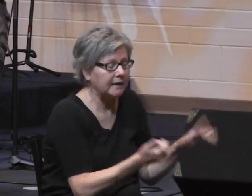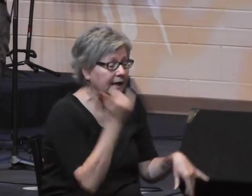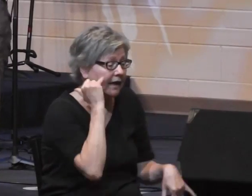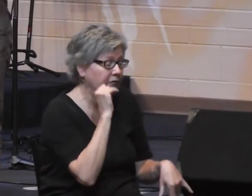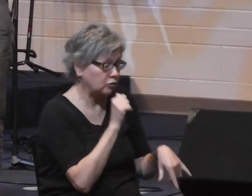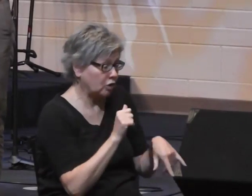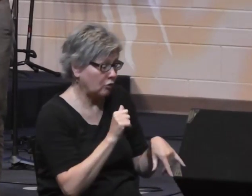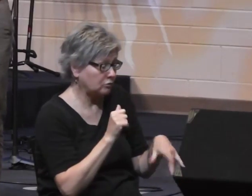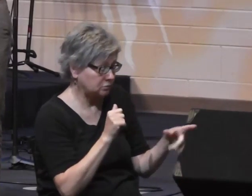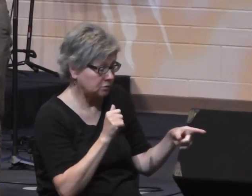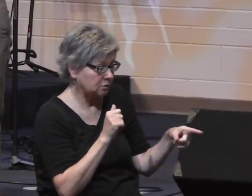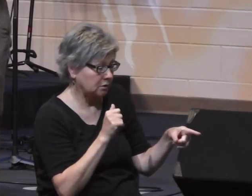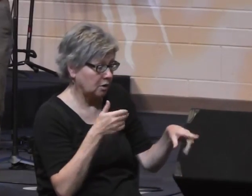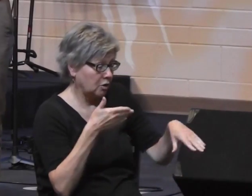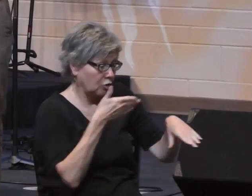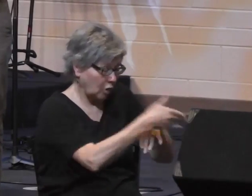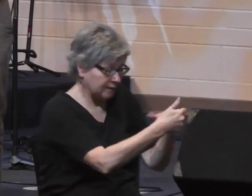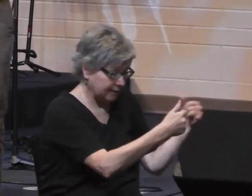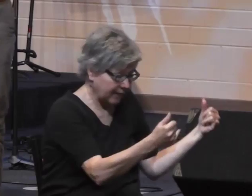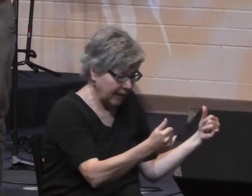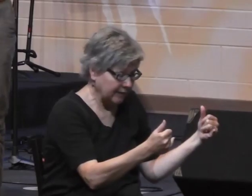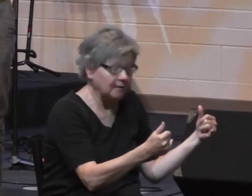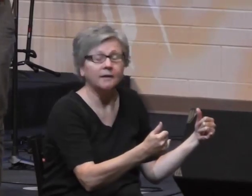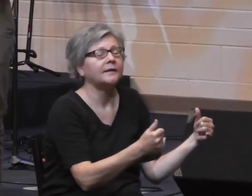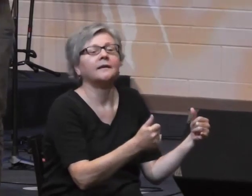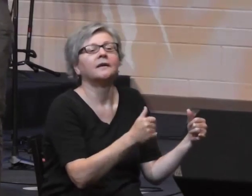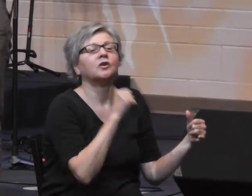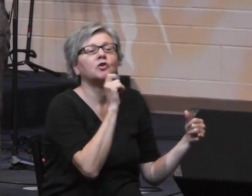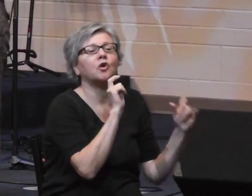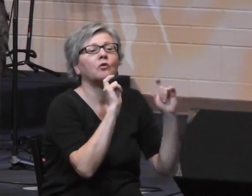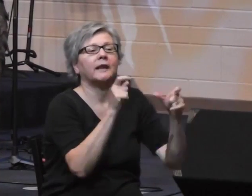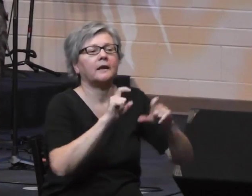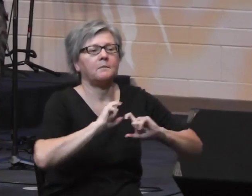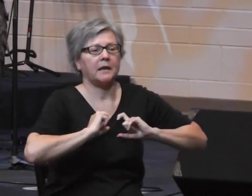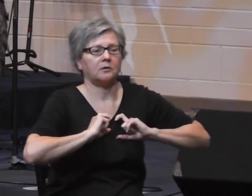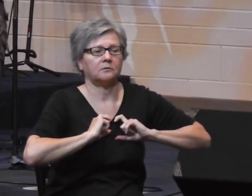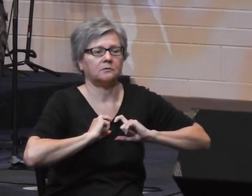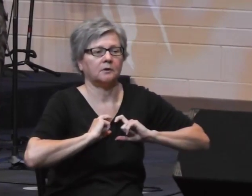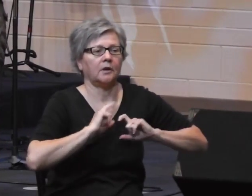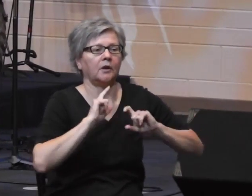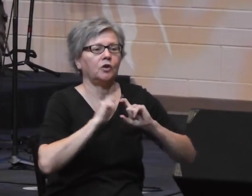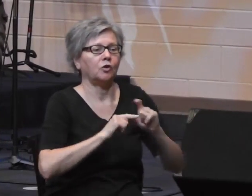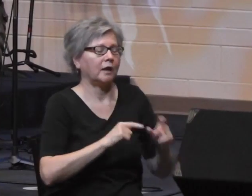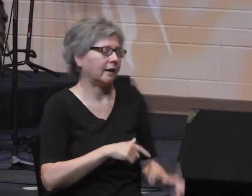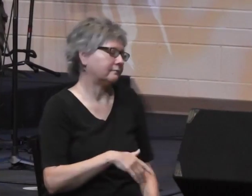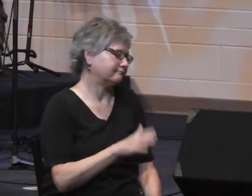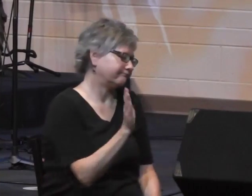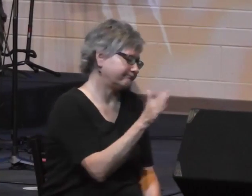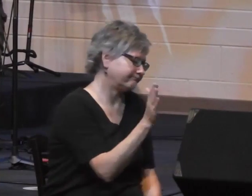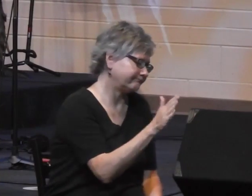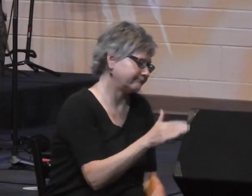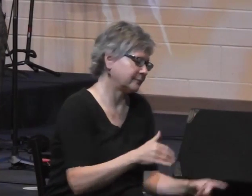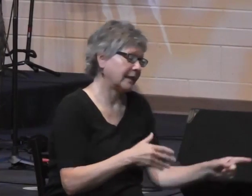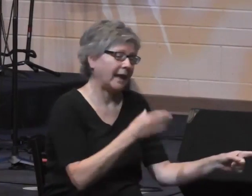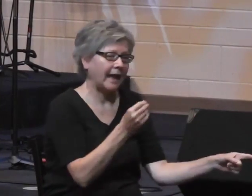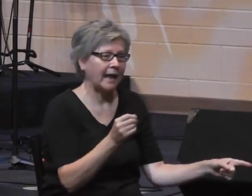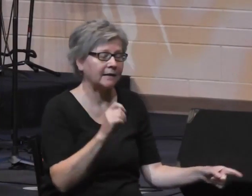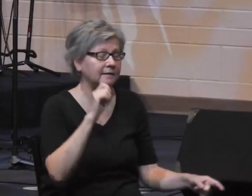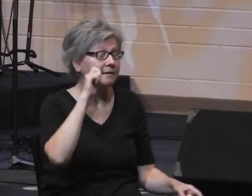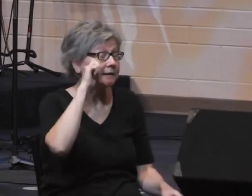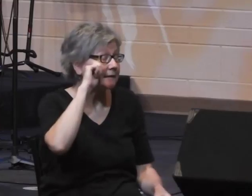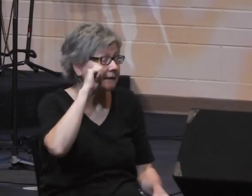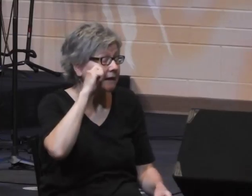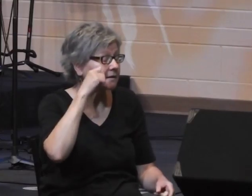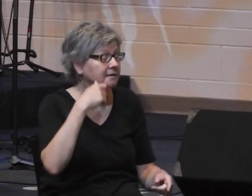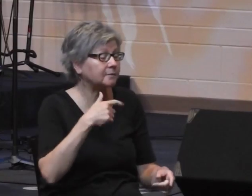a.m., you're not a finisher. You don't get a medal. You get a pat on the back and a Kleenex because you're weeping because you just ran for